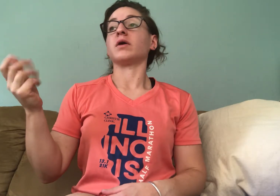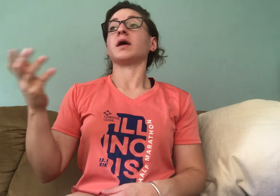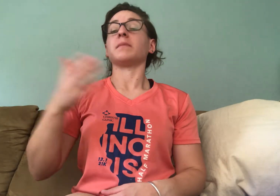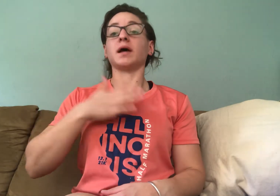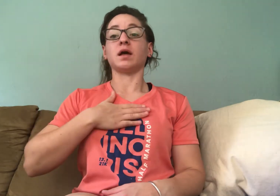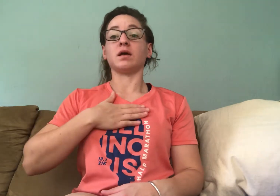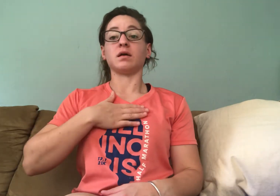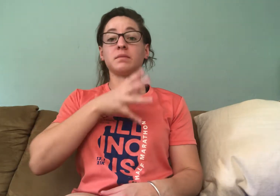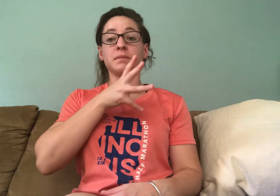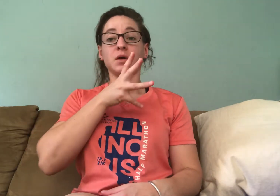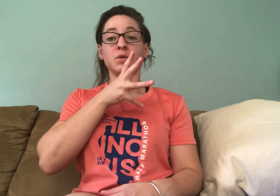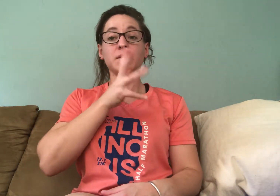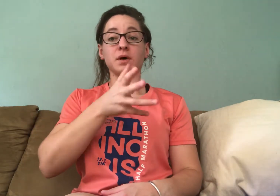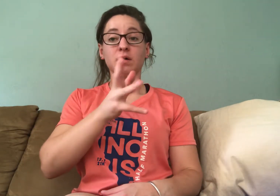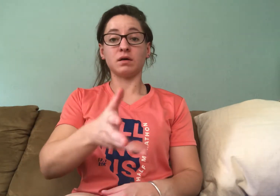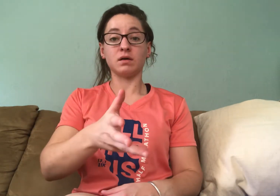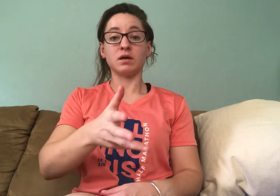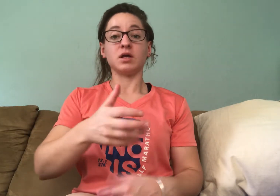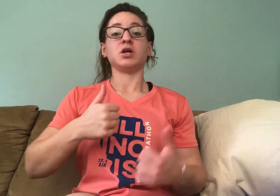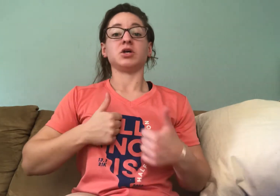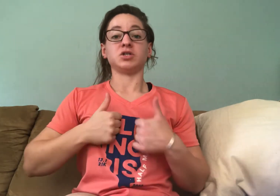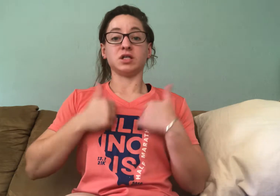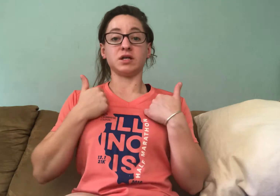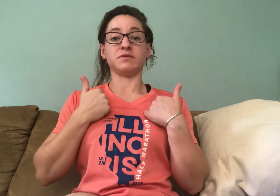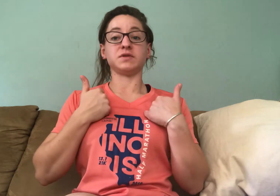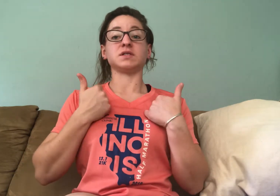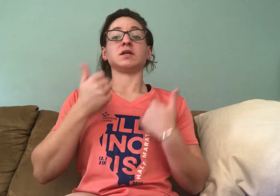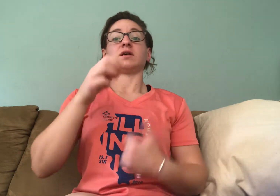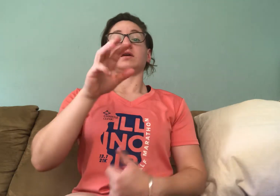Okay, my grandma, she lives